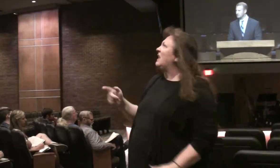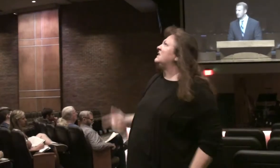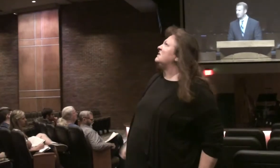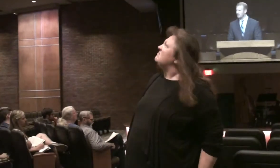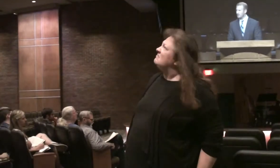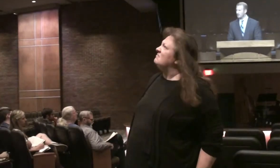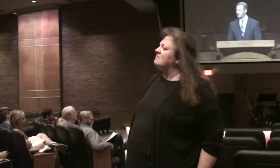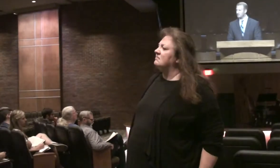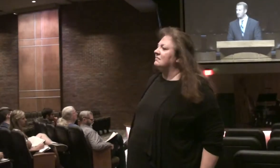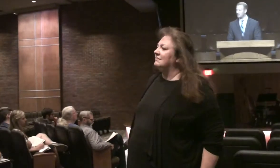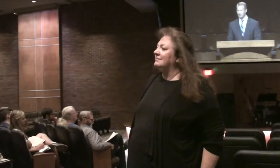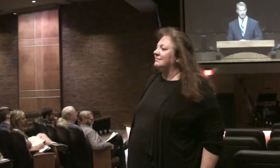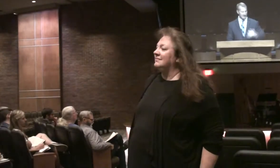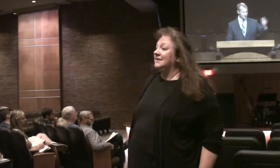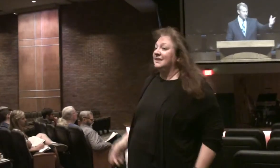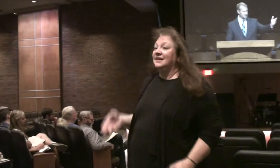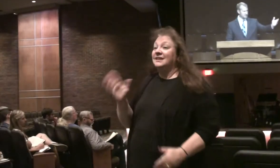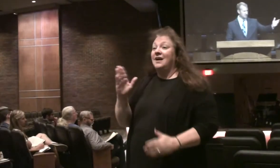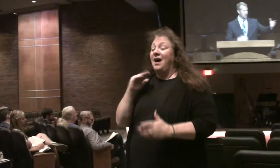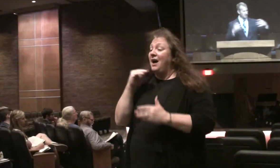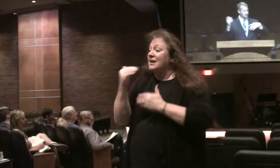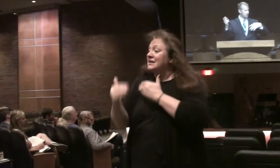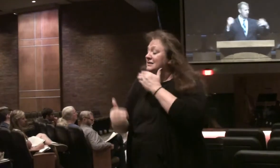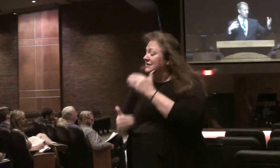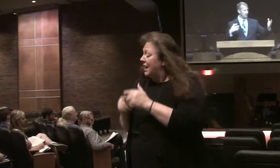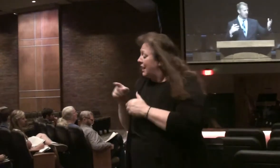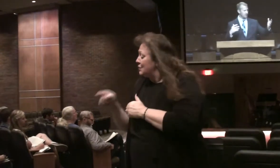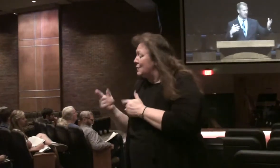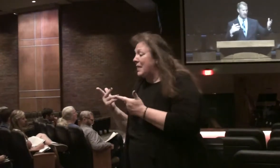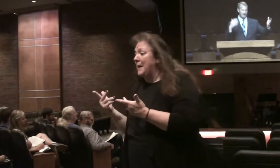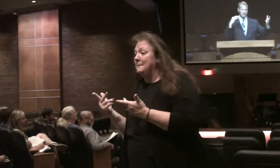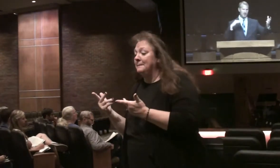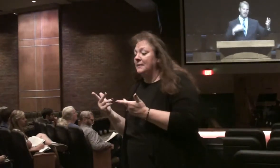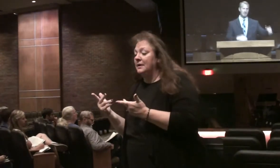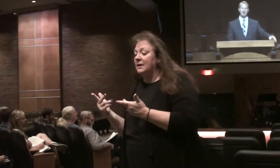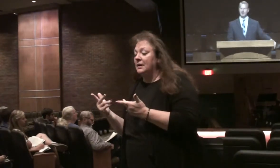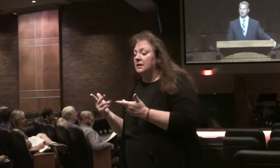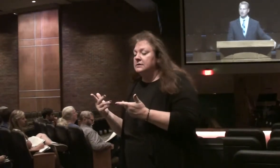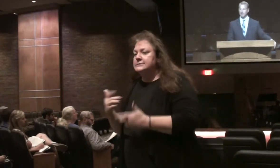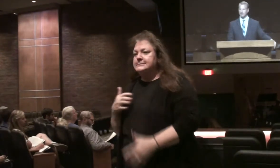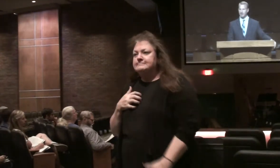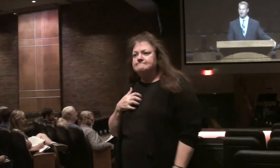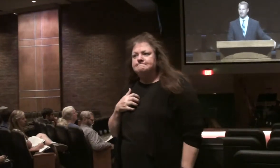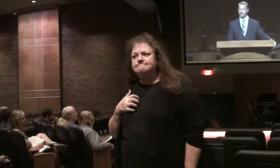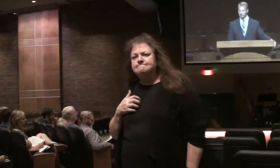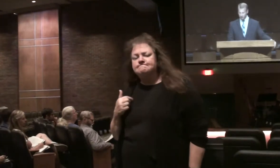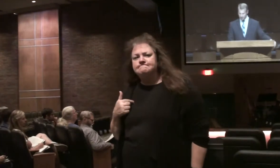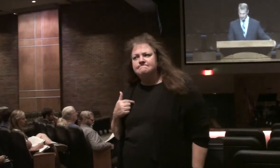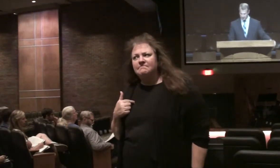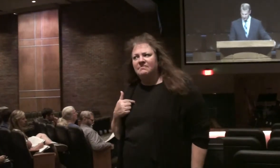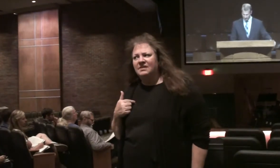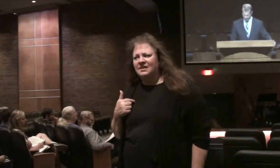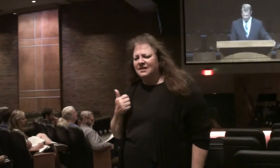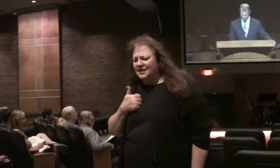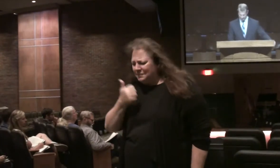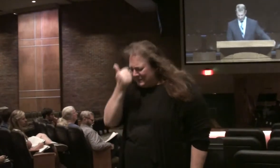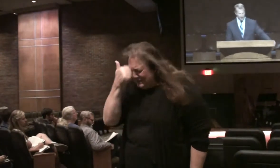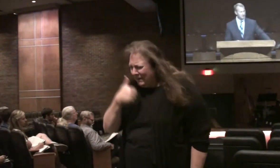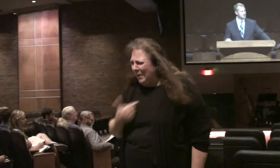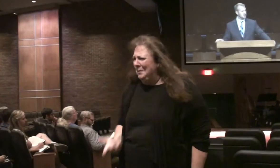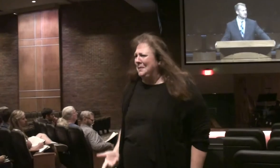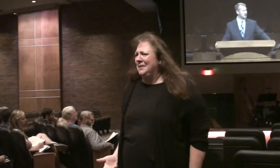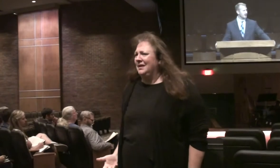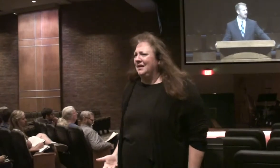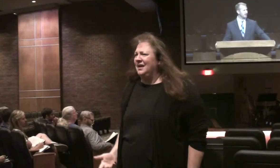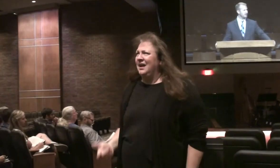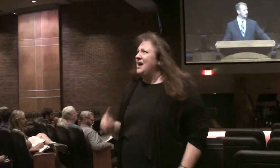else. You know, God's gracious to someone else in one way or another, and I turn that, I'm going to be angry about that. How foolish it is. I'm not going